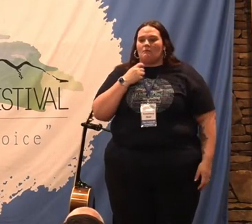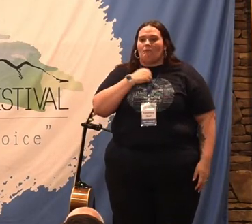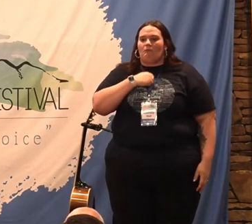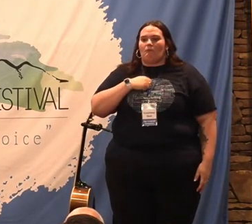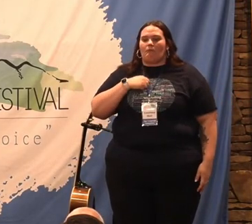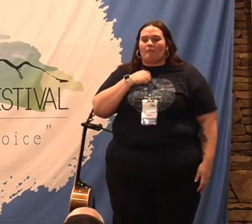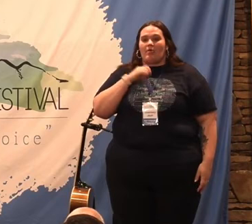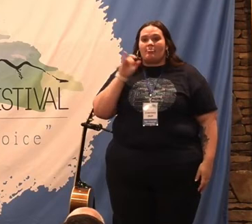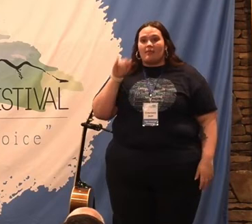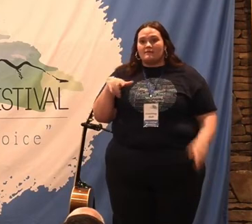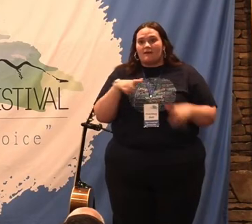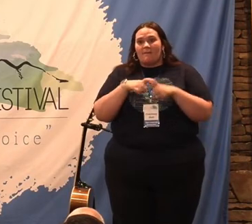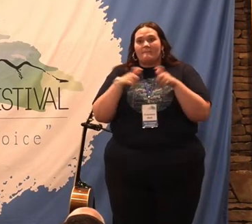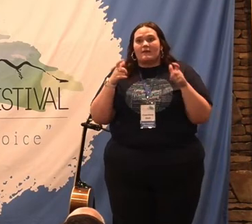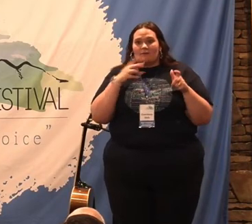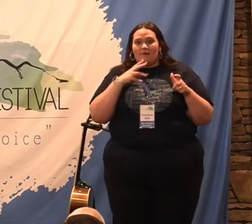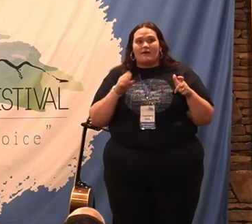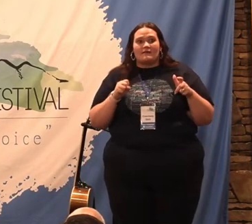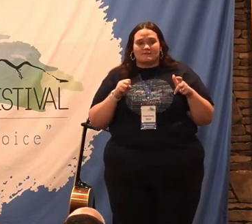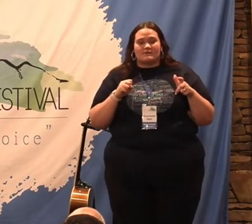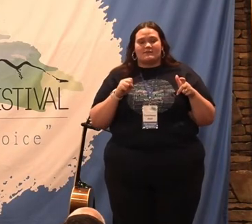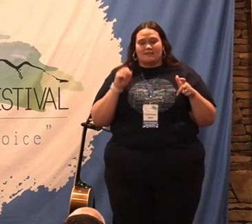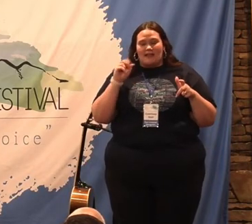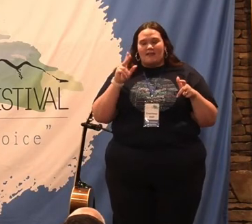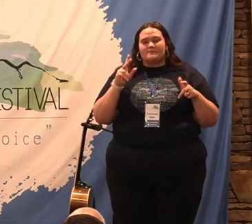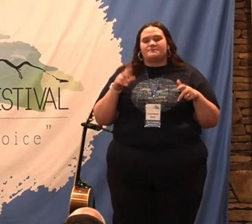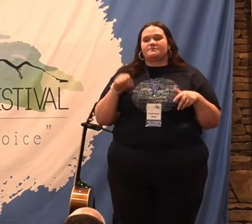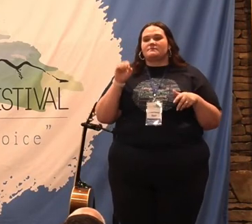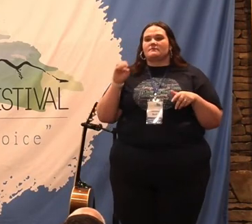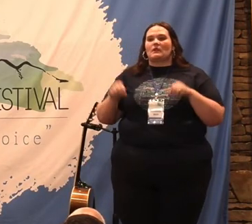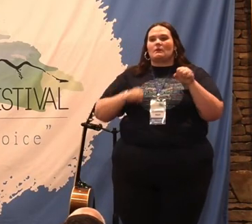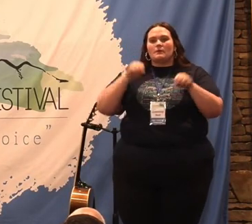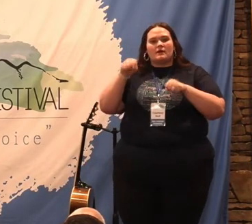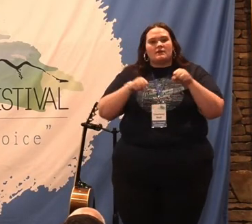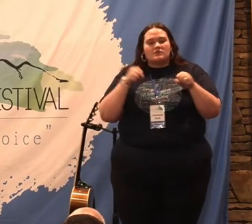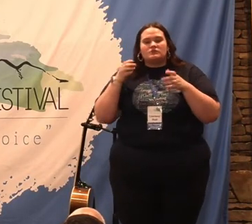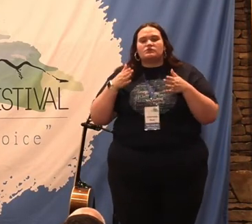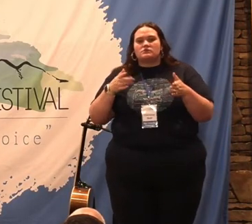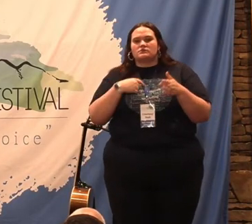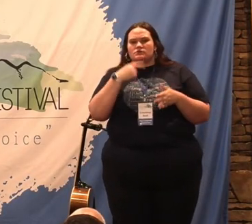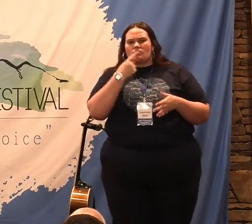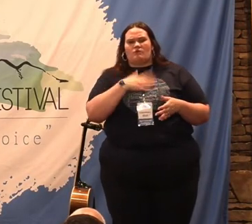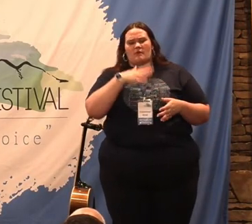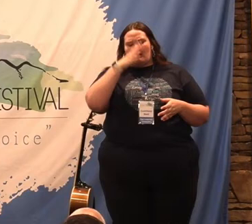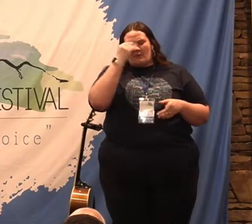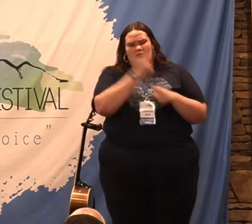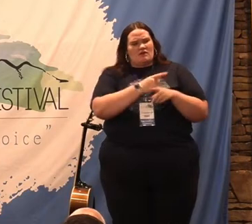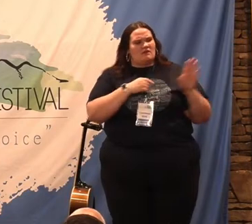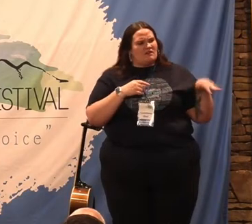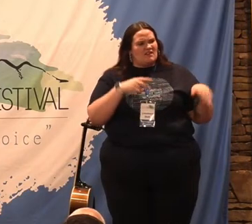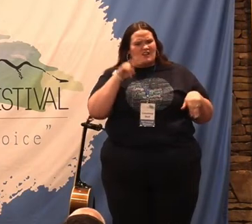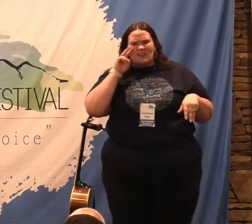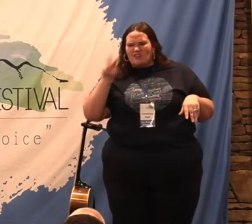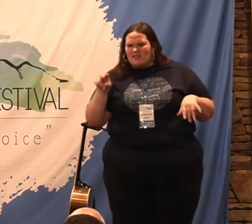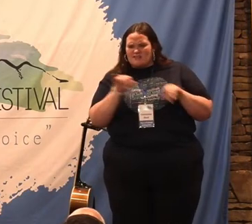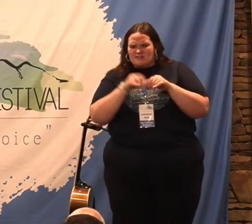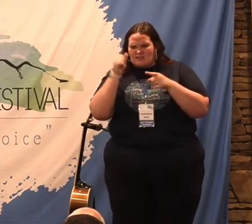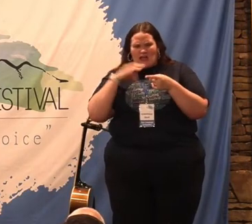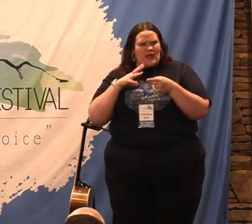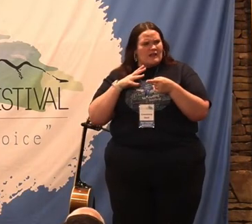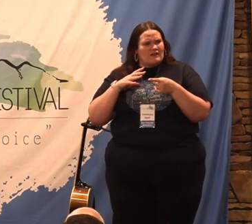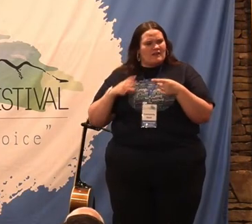apologize. That's how big he was. He's riding down the street. I said to my brother, Allie, look at the size of this